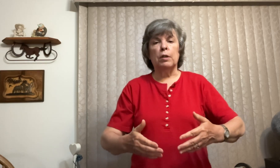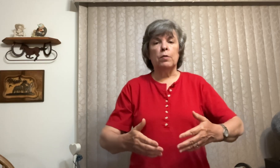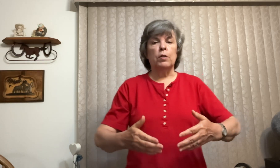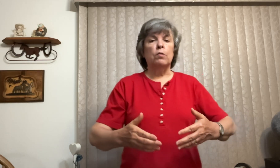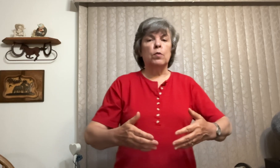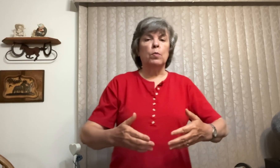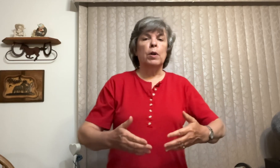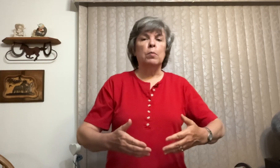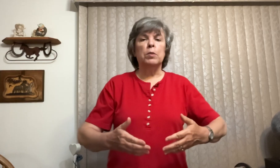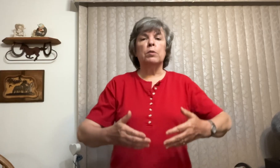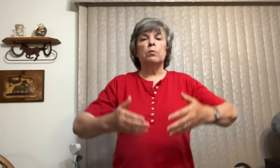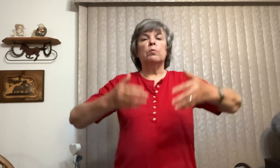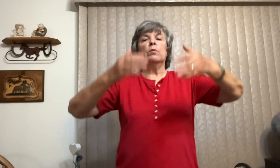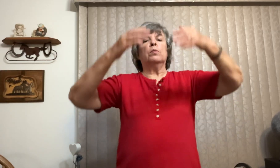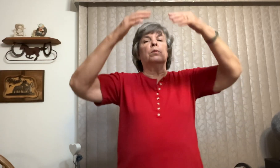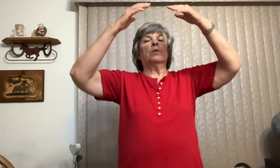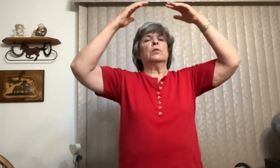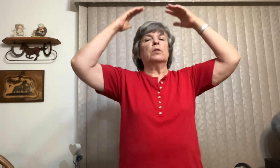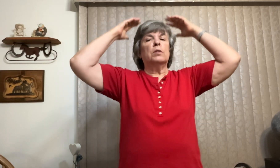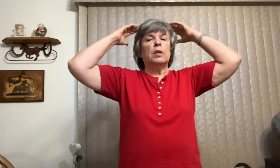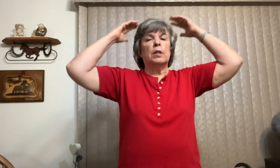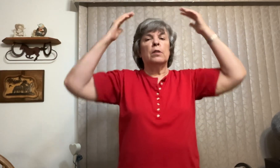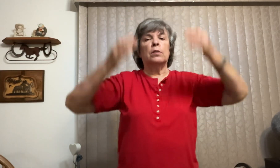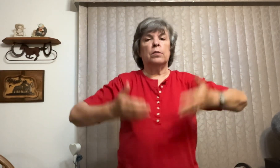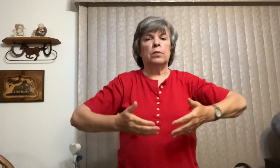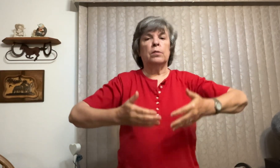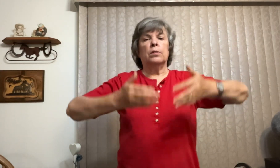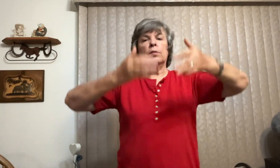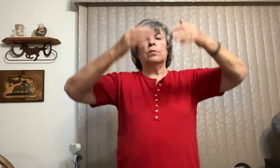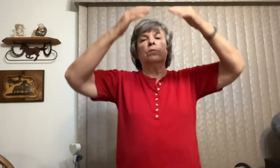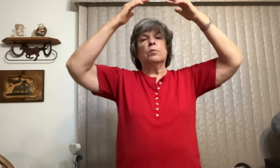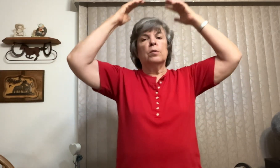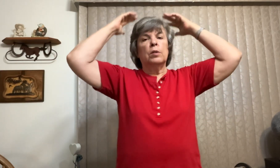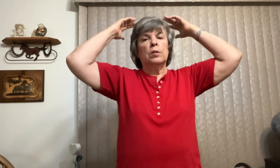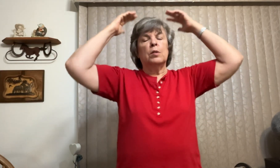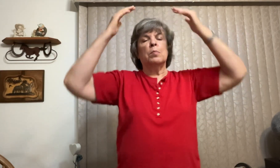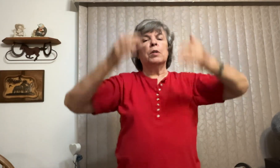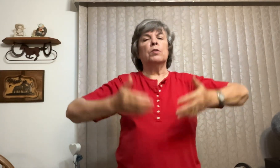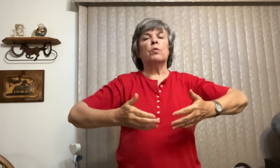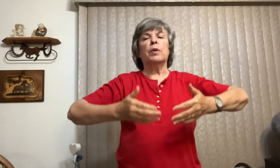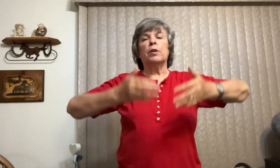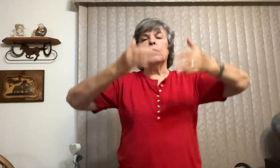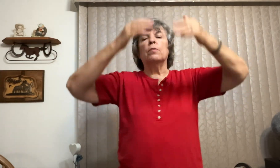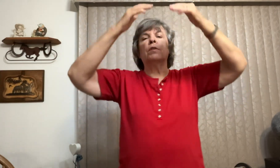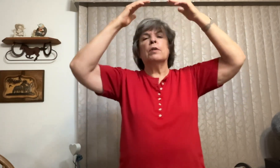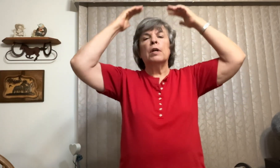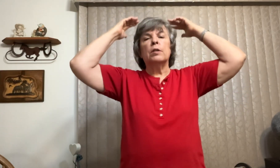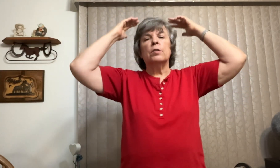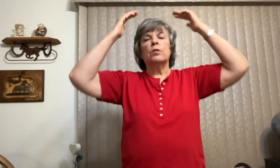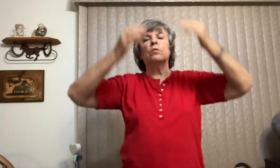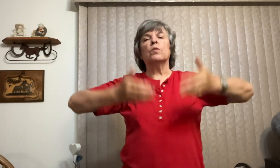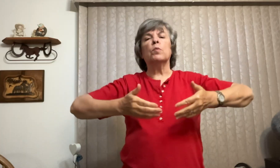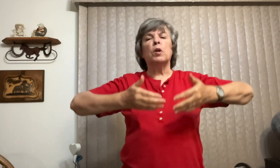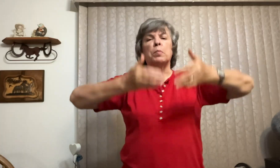for overwhelmed. So it's like this. So something is going over your head. It's overwhelming